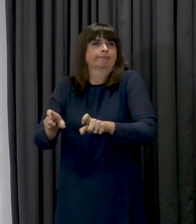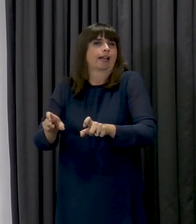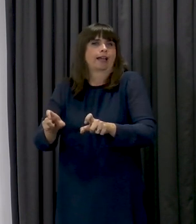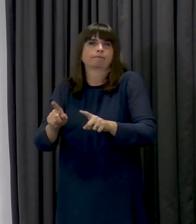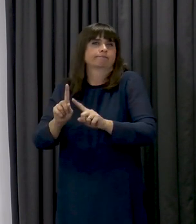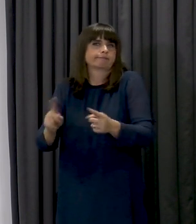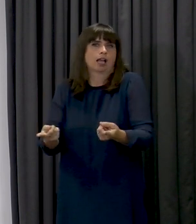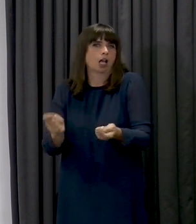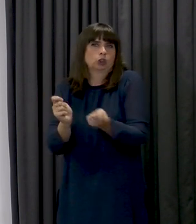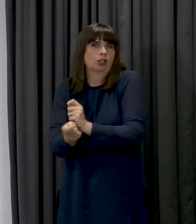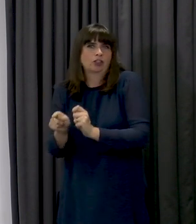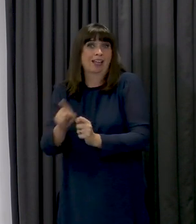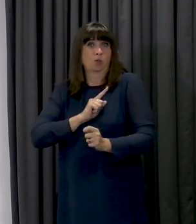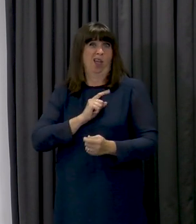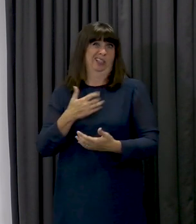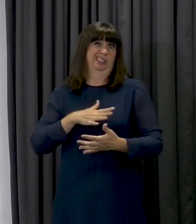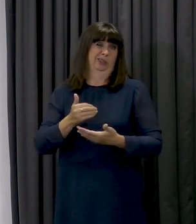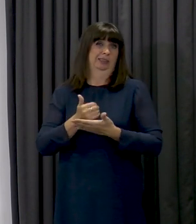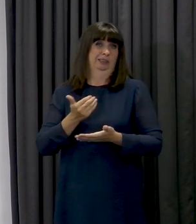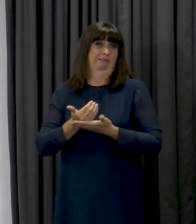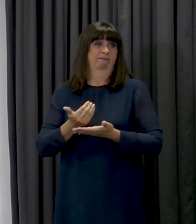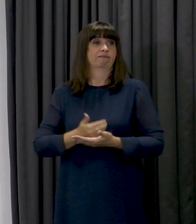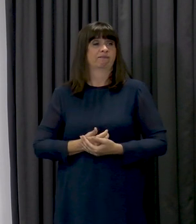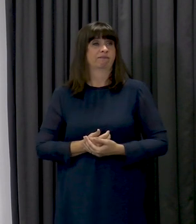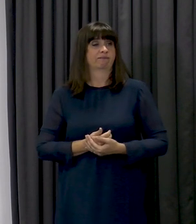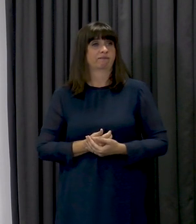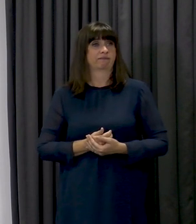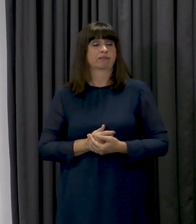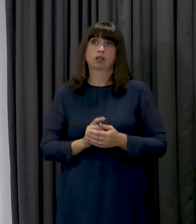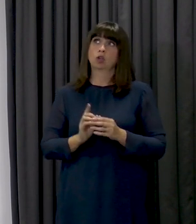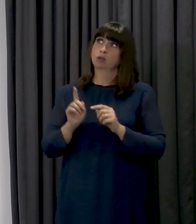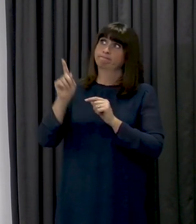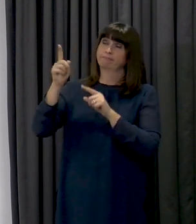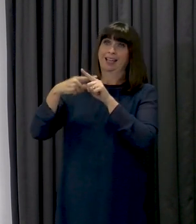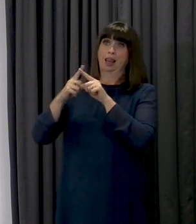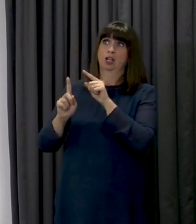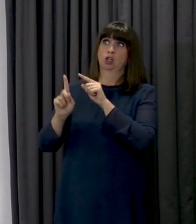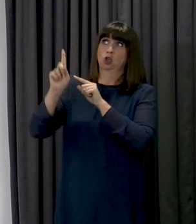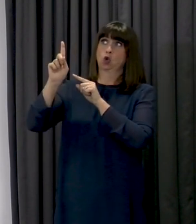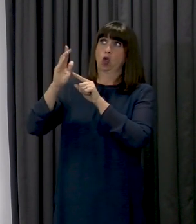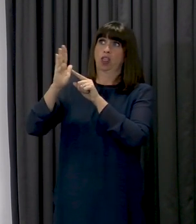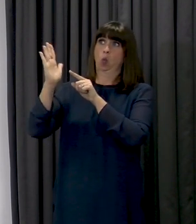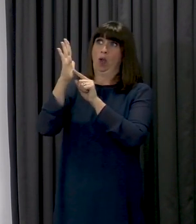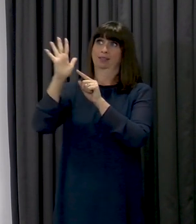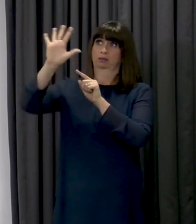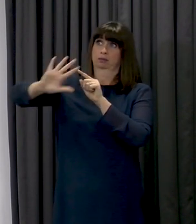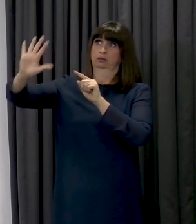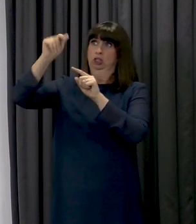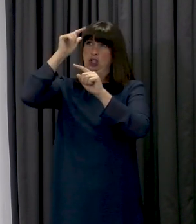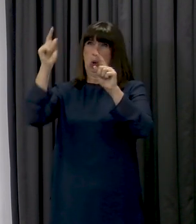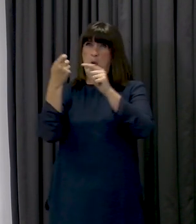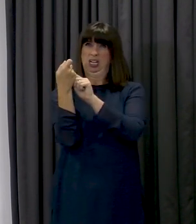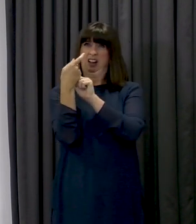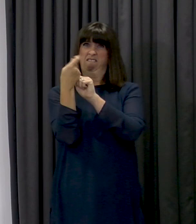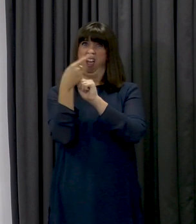crisis. And on the northwest of England and the links with North Wales, are travel